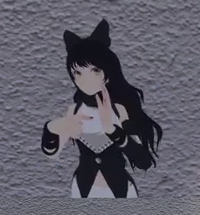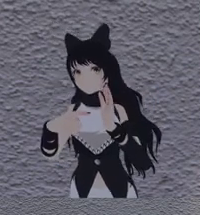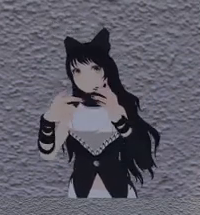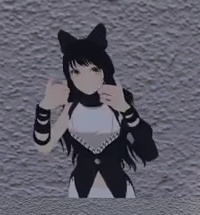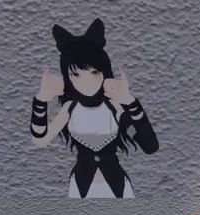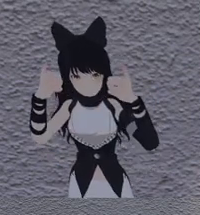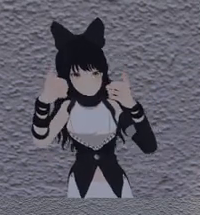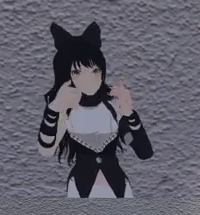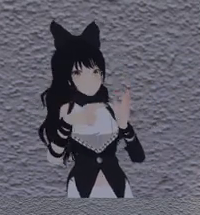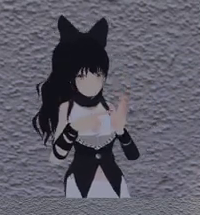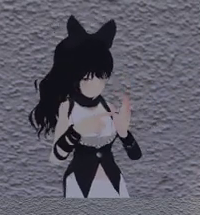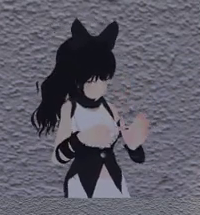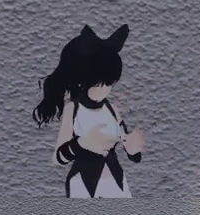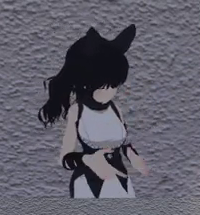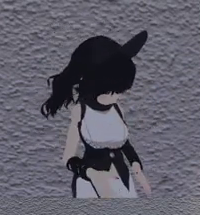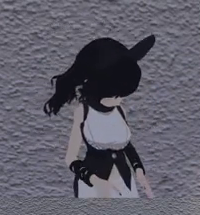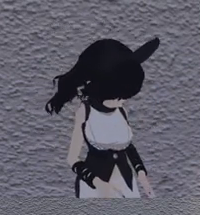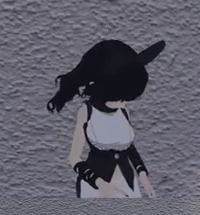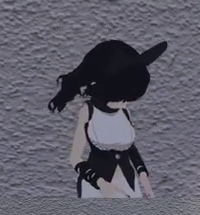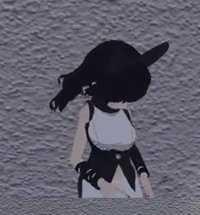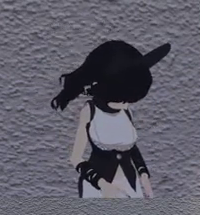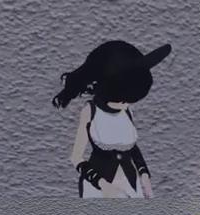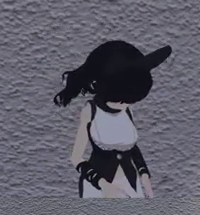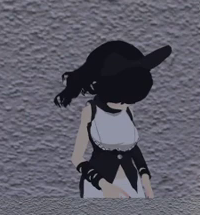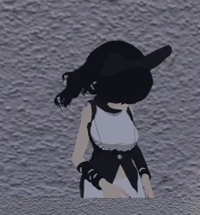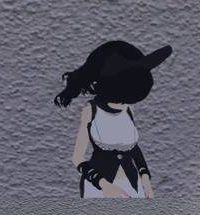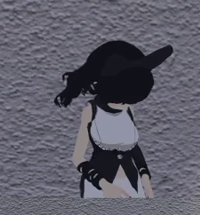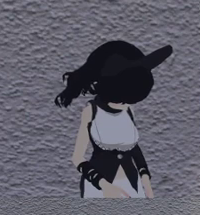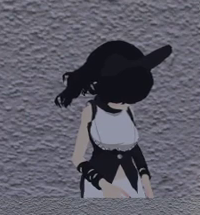Show. Good.